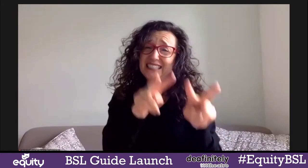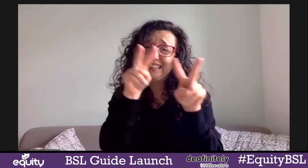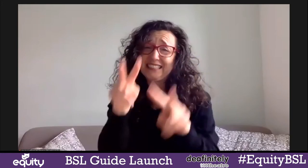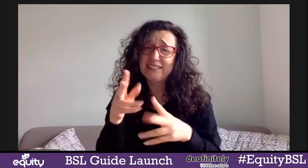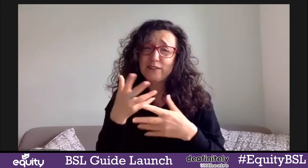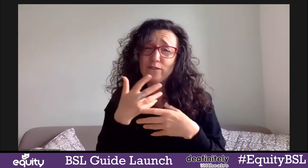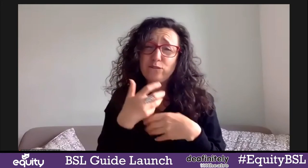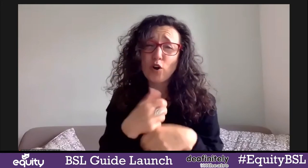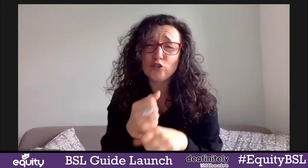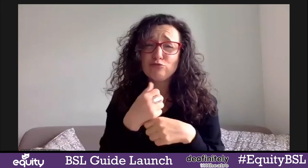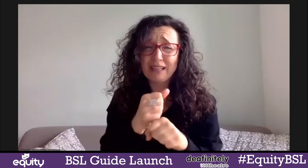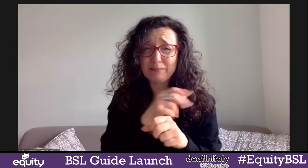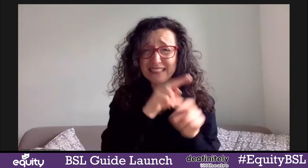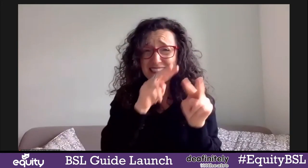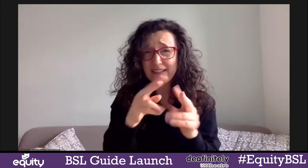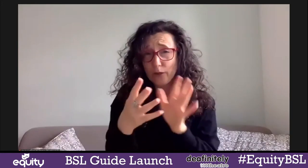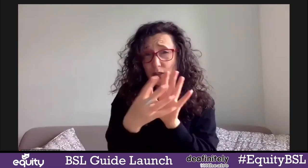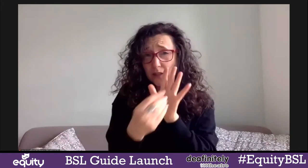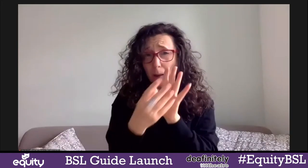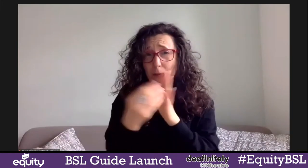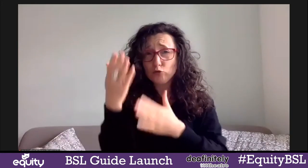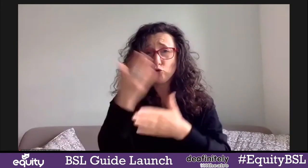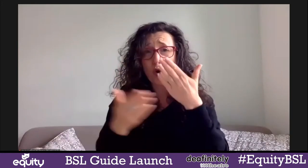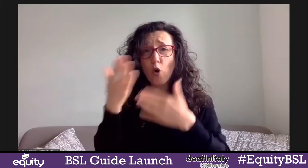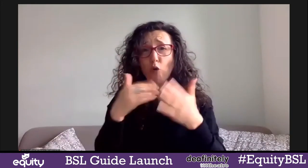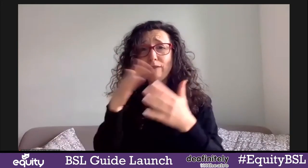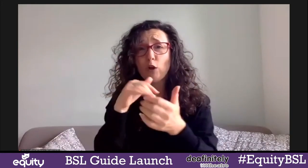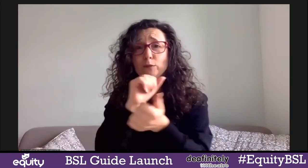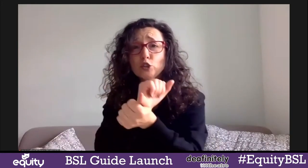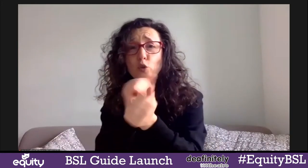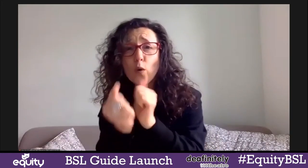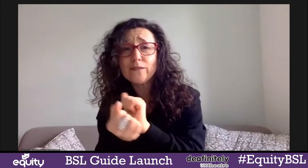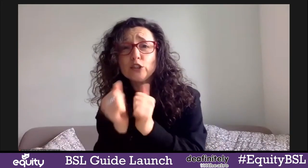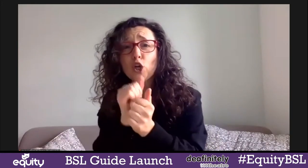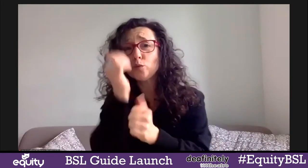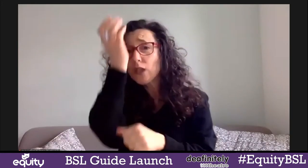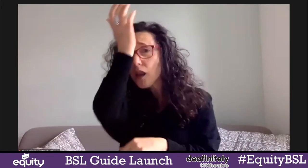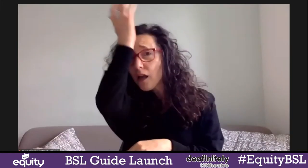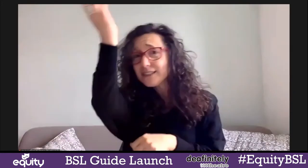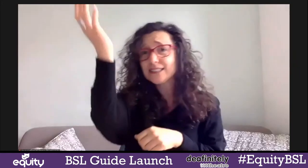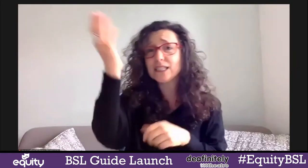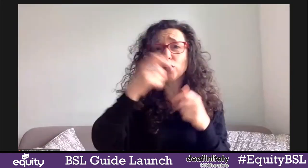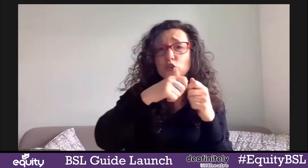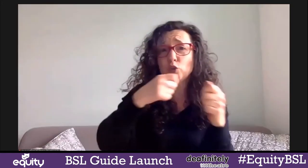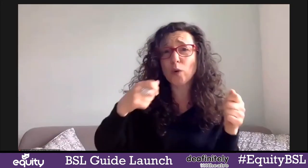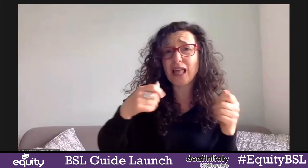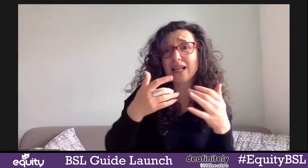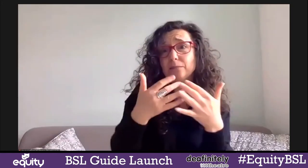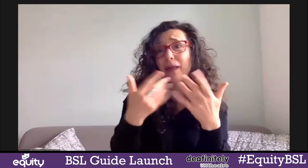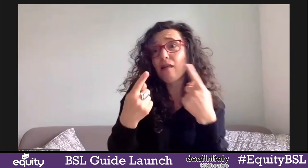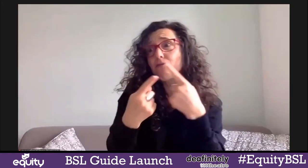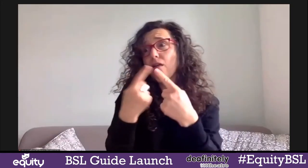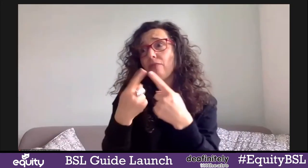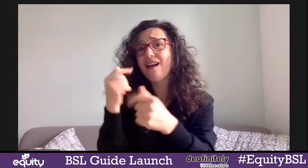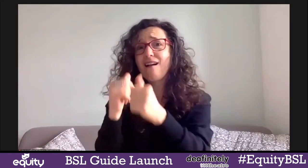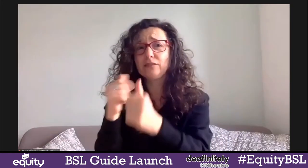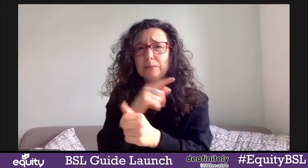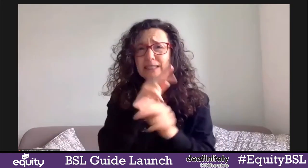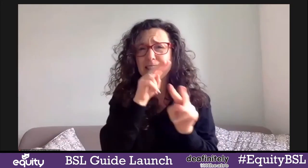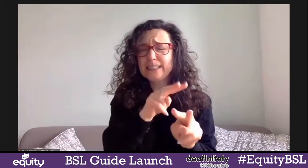Child of Deaf Adults. So he has seen these frustrations firsthand, these sort of stories